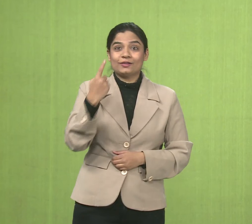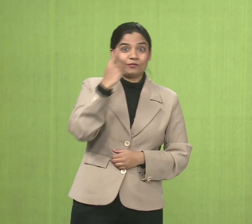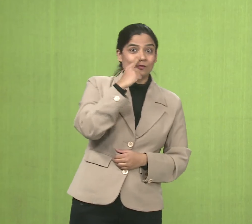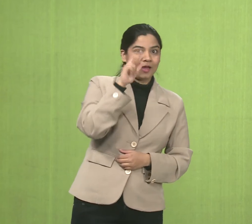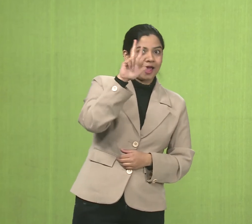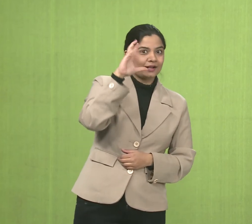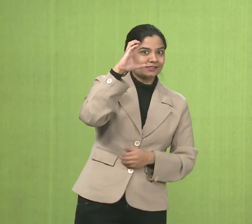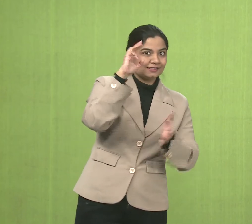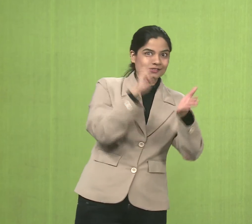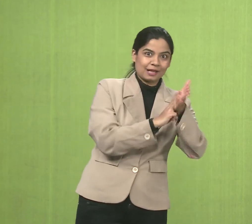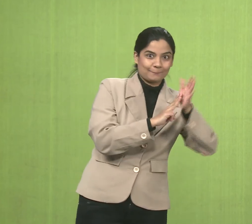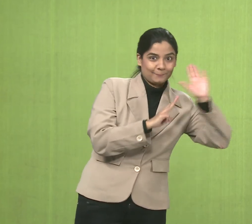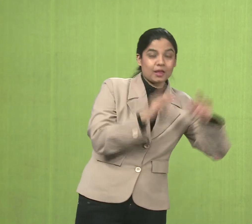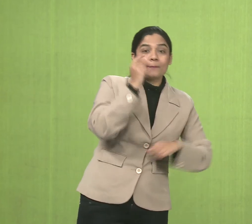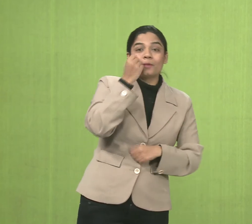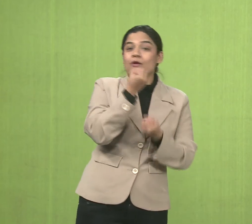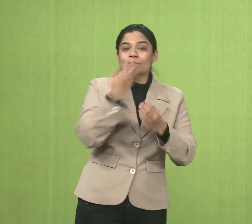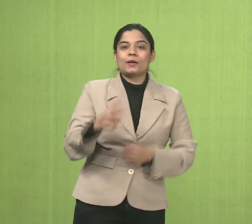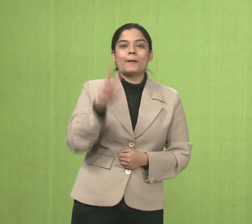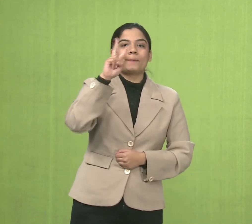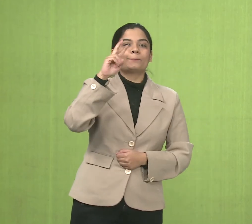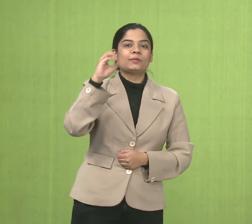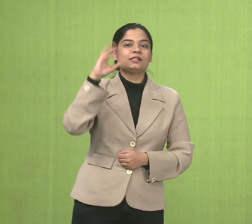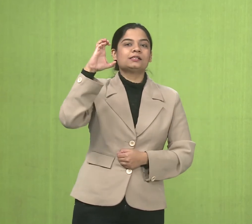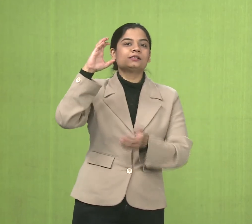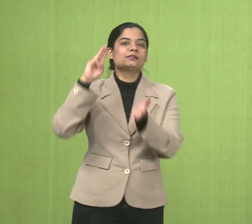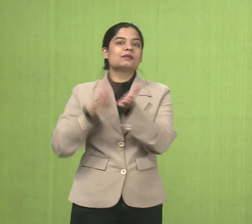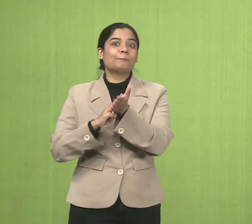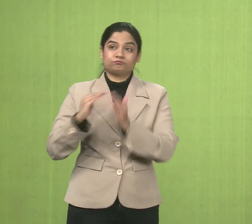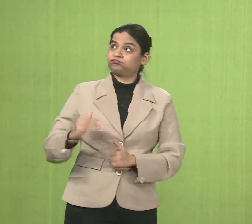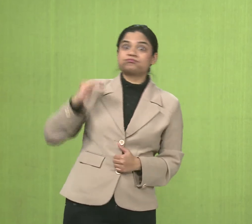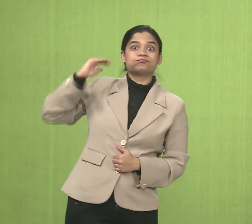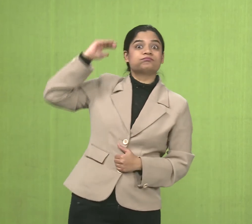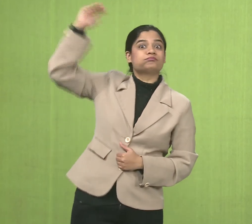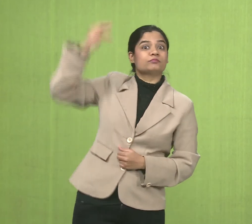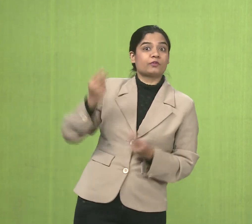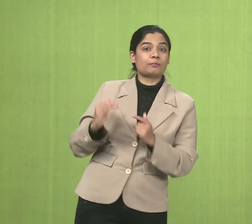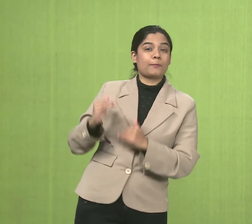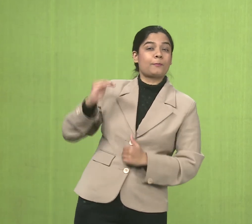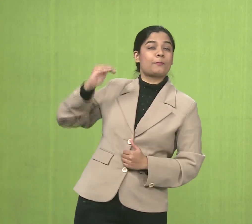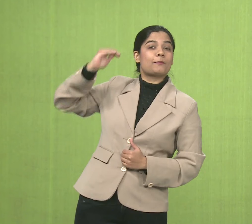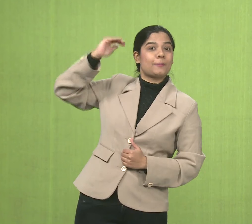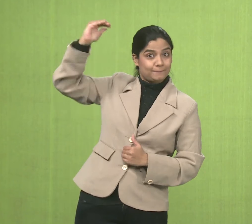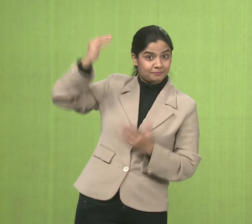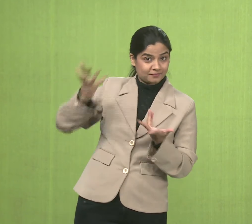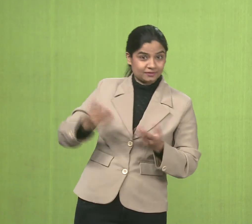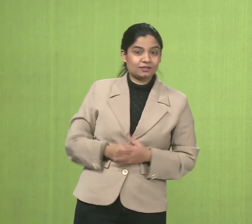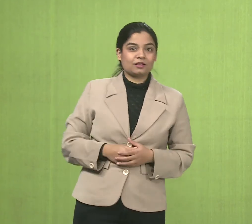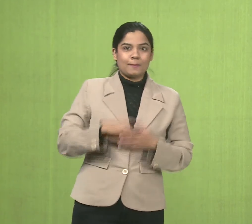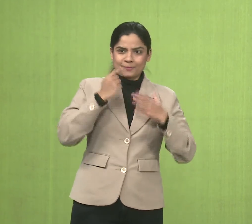have. Women, remember, they grow up to 8 centimeter, whereas boys can grow up to 20 centimeter.